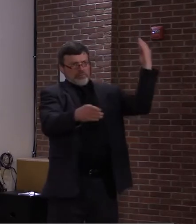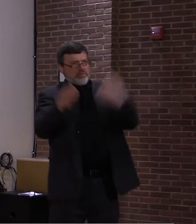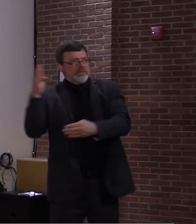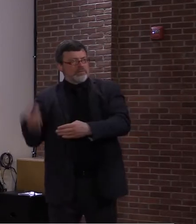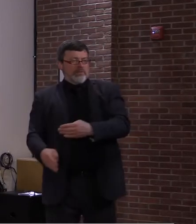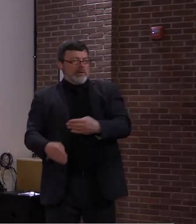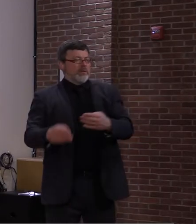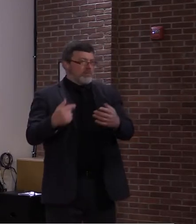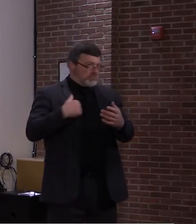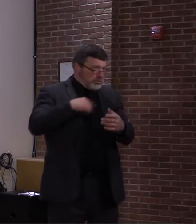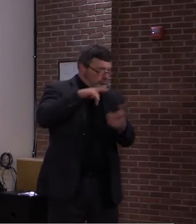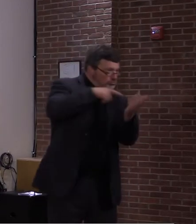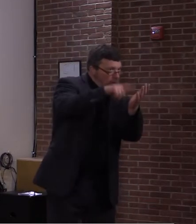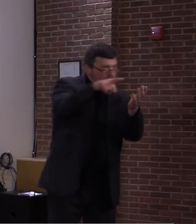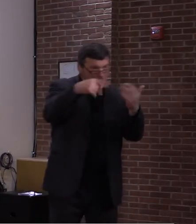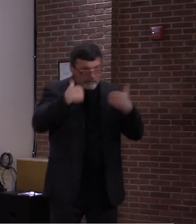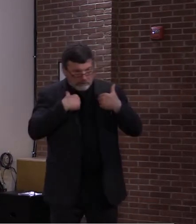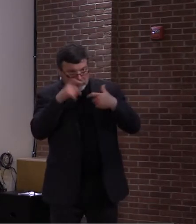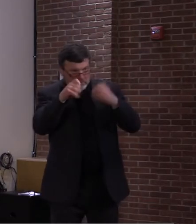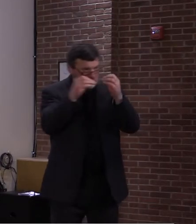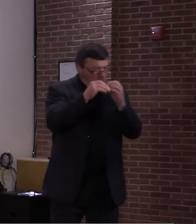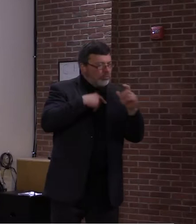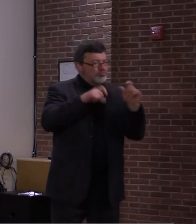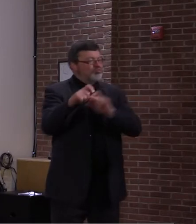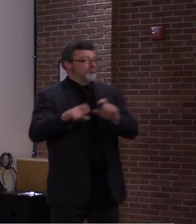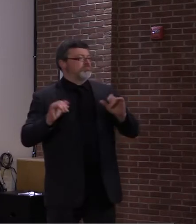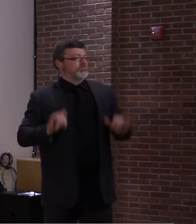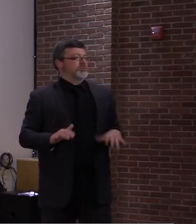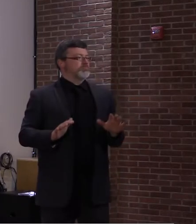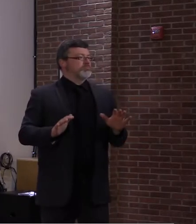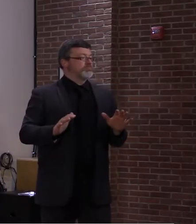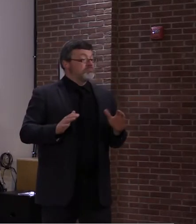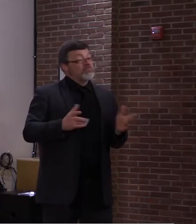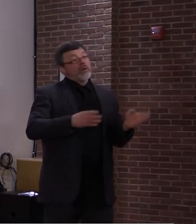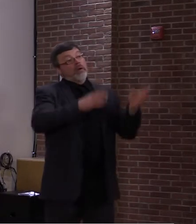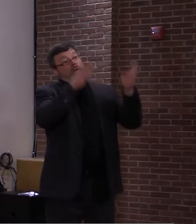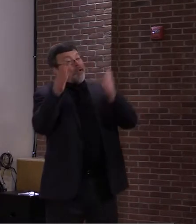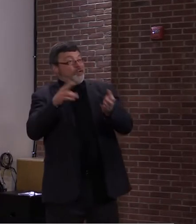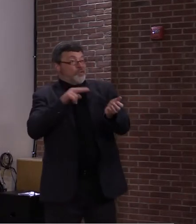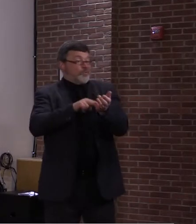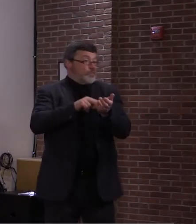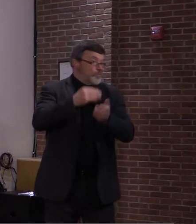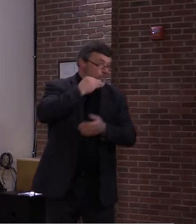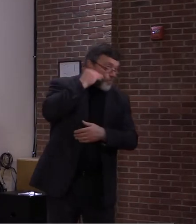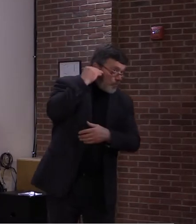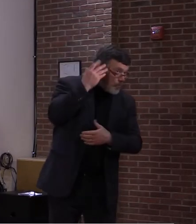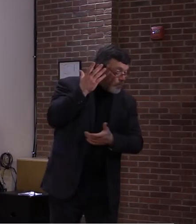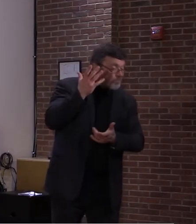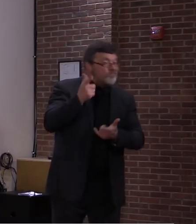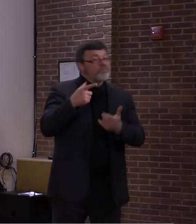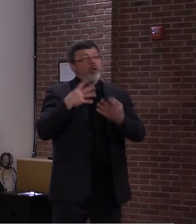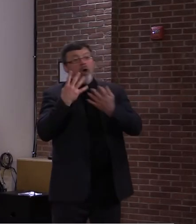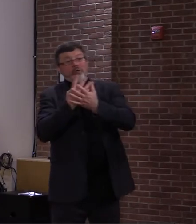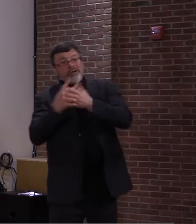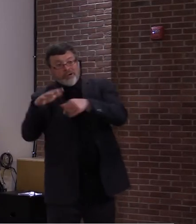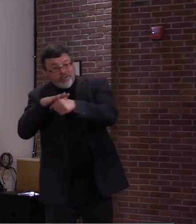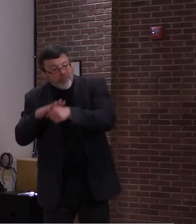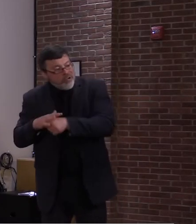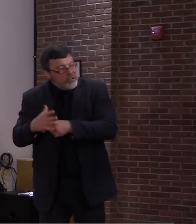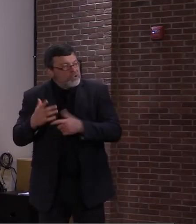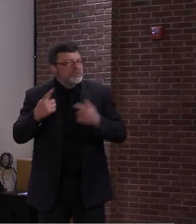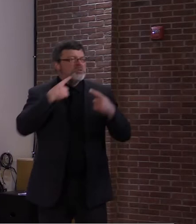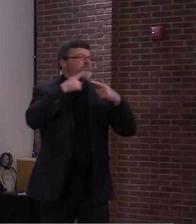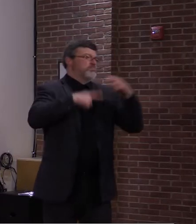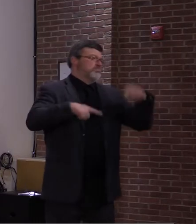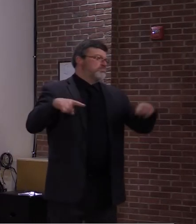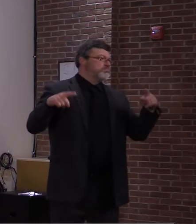our long-term care stockpile, if you will, where we're able to have it in one repository, and